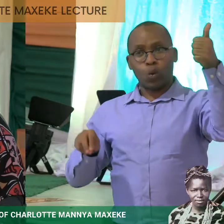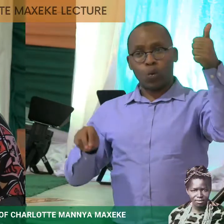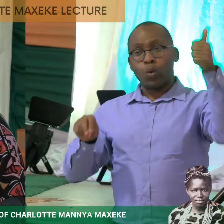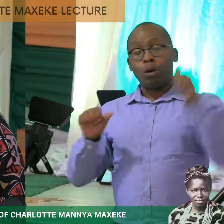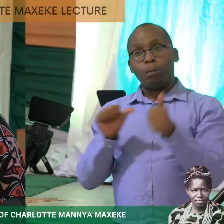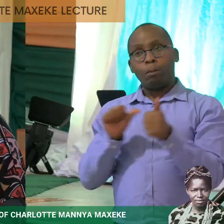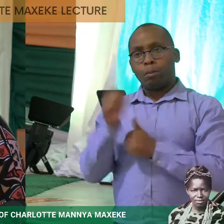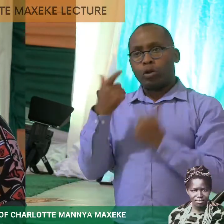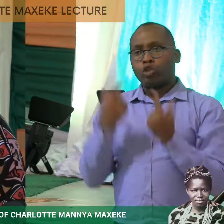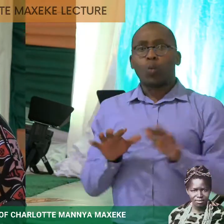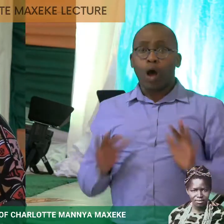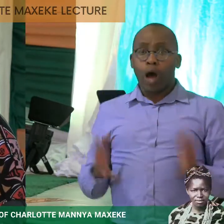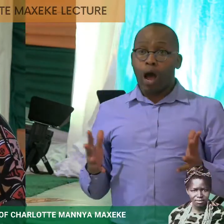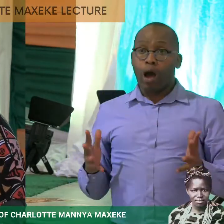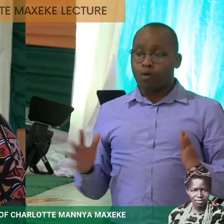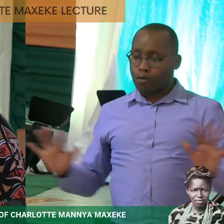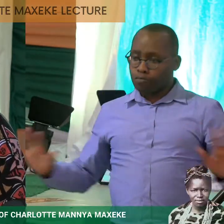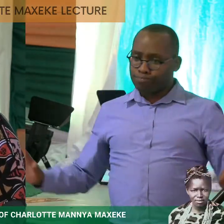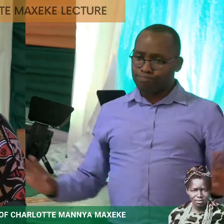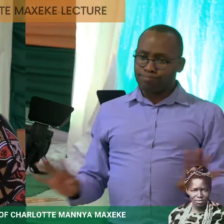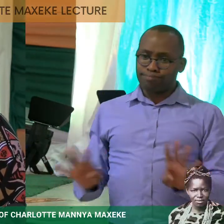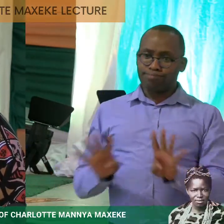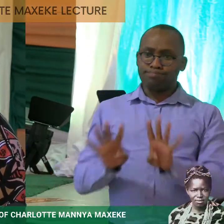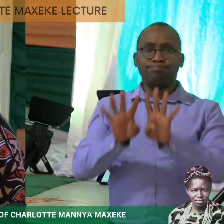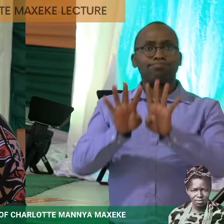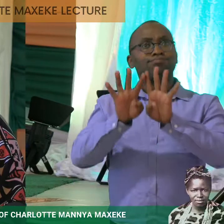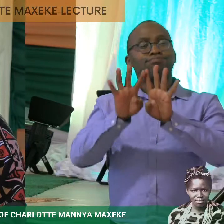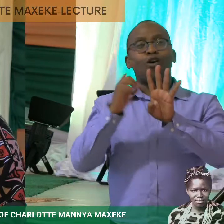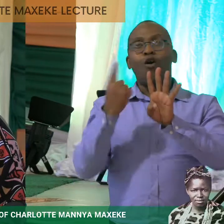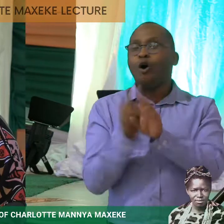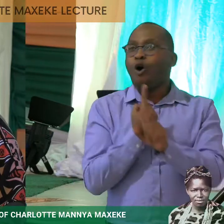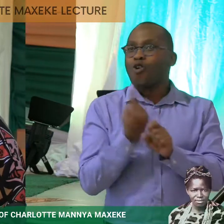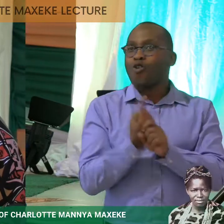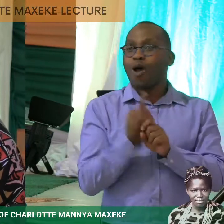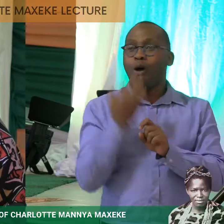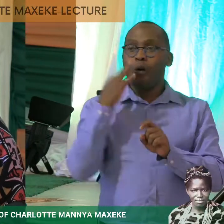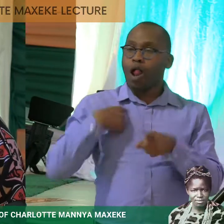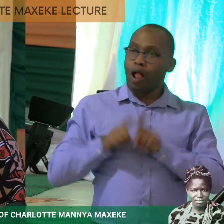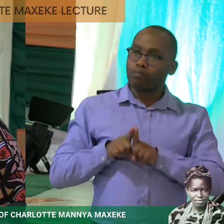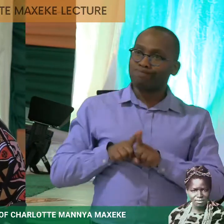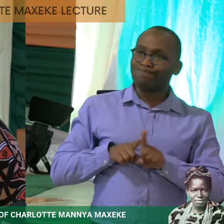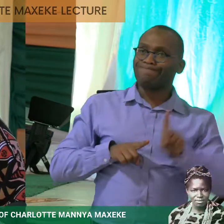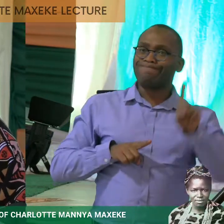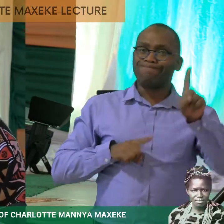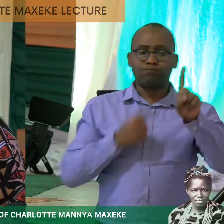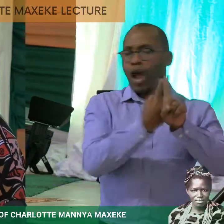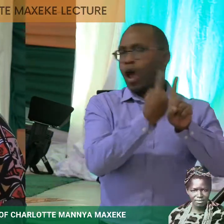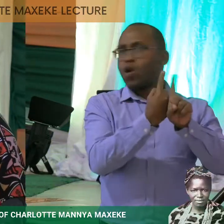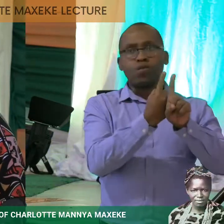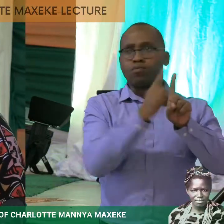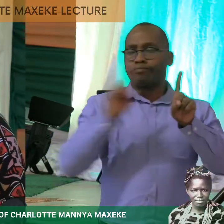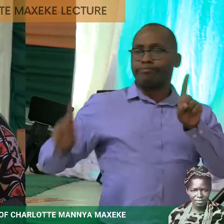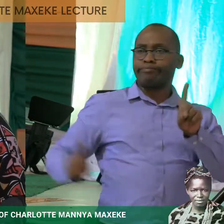And if you rise, bring someone with you." Close